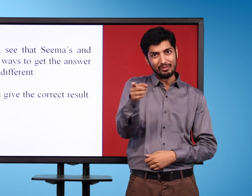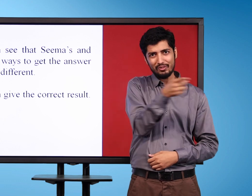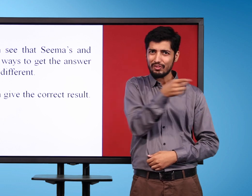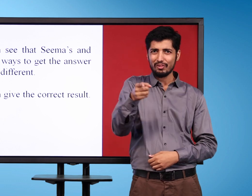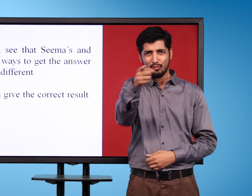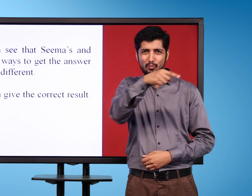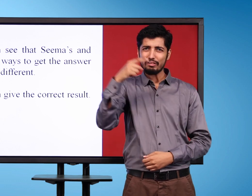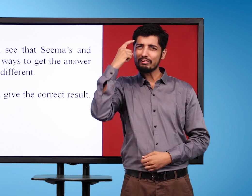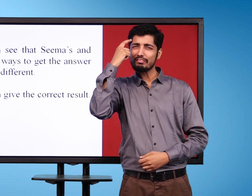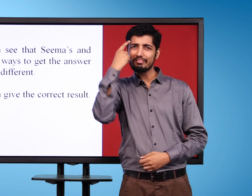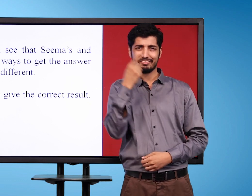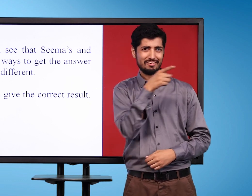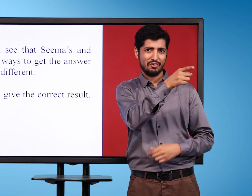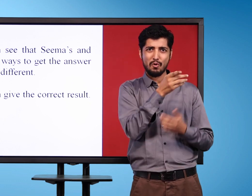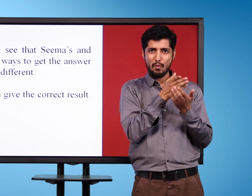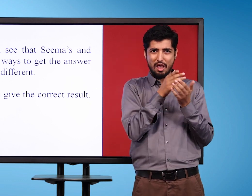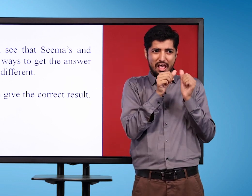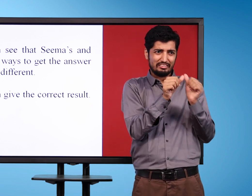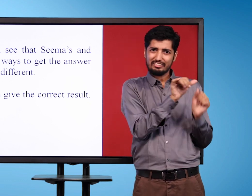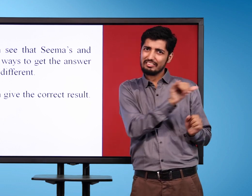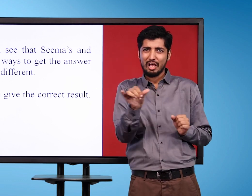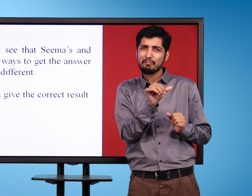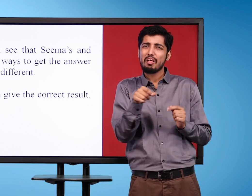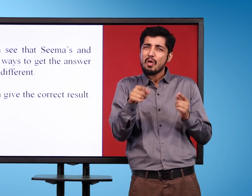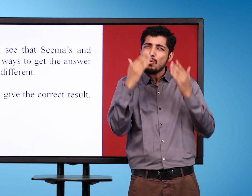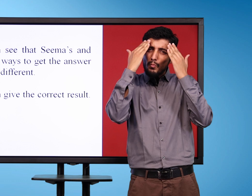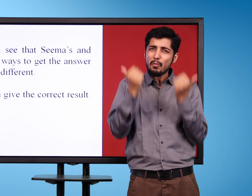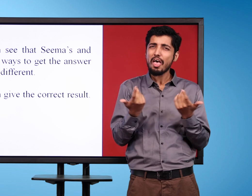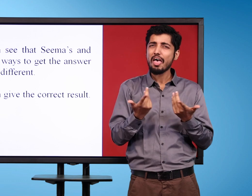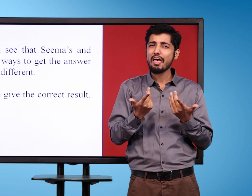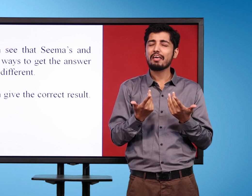But both give the correct result. Why?